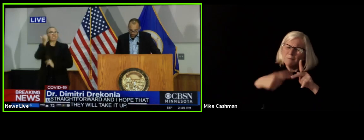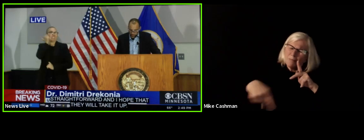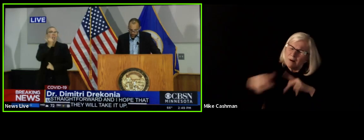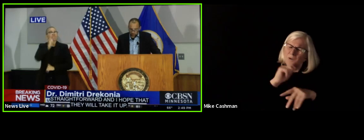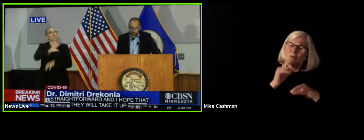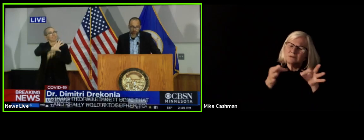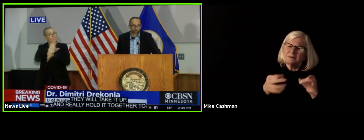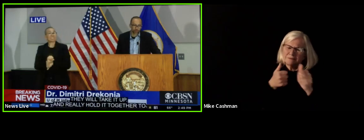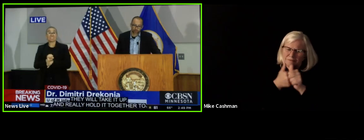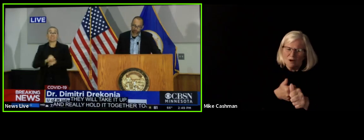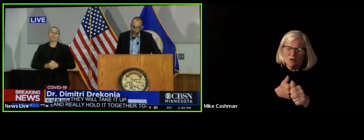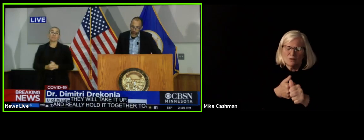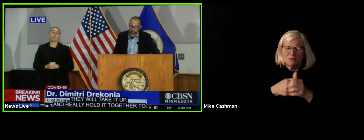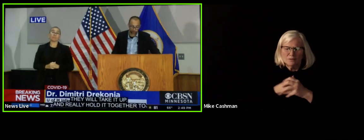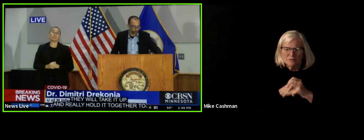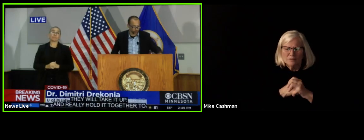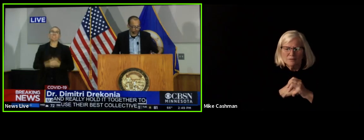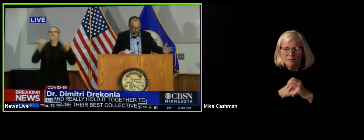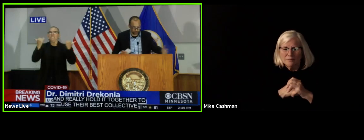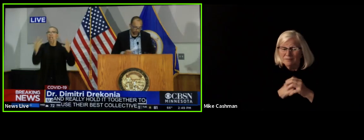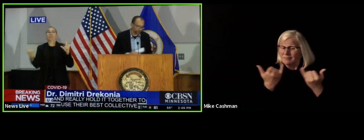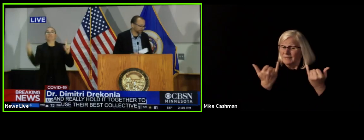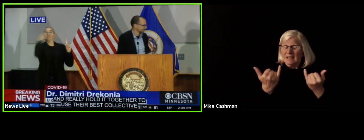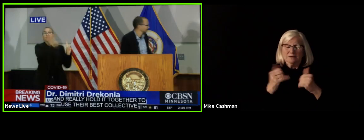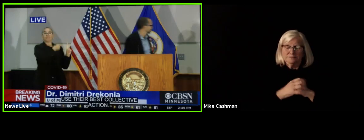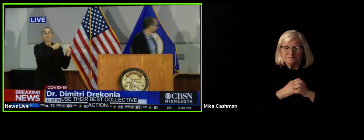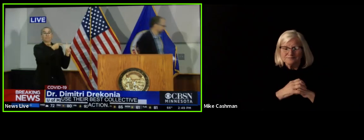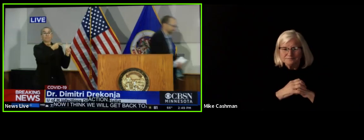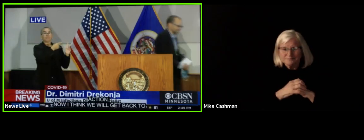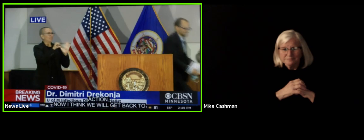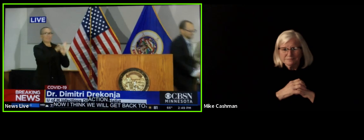back to the highlight of this, Dr. Walz, or excuse me, Governor Walz.